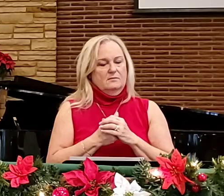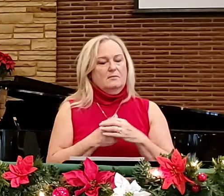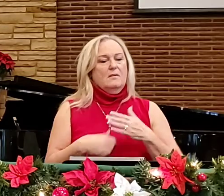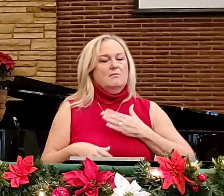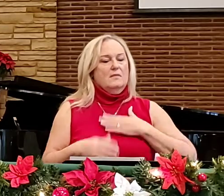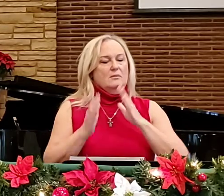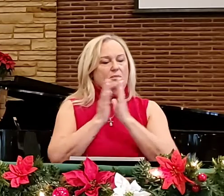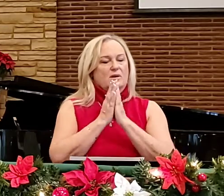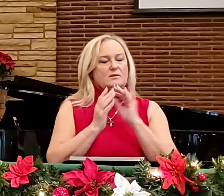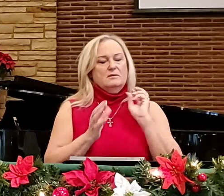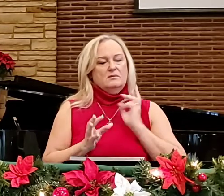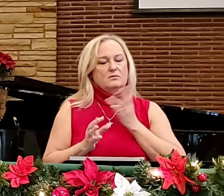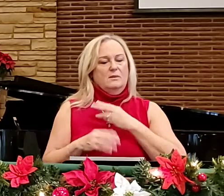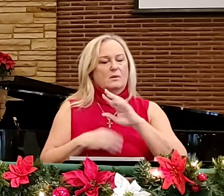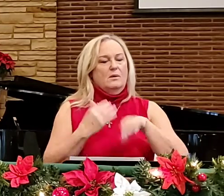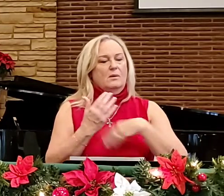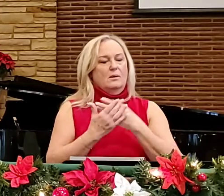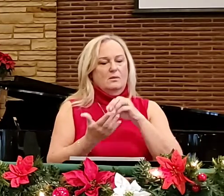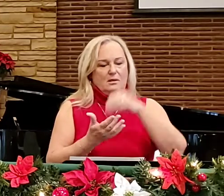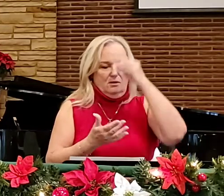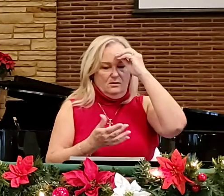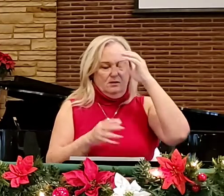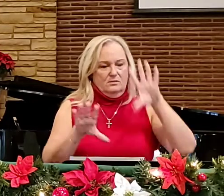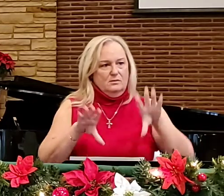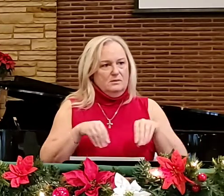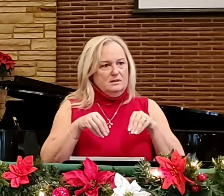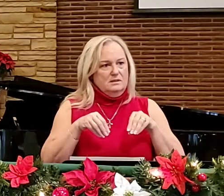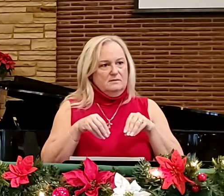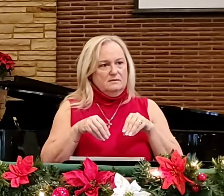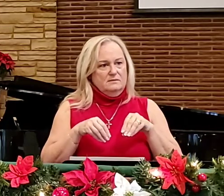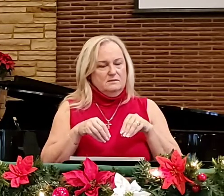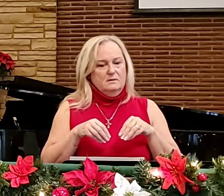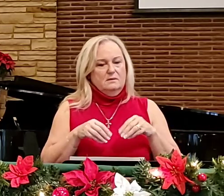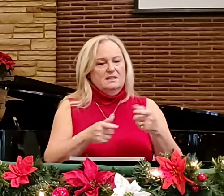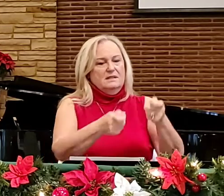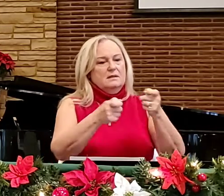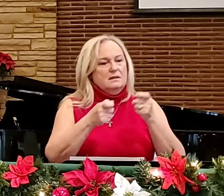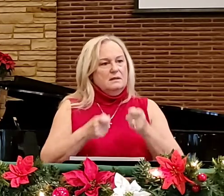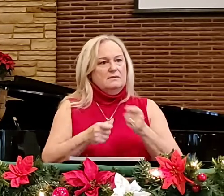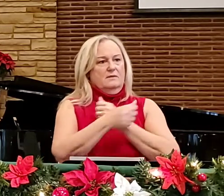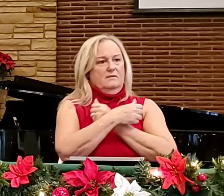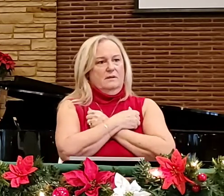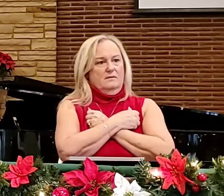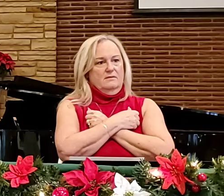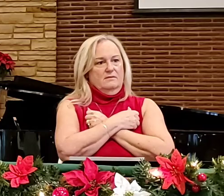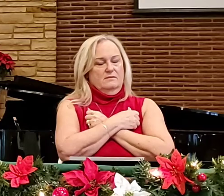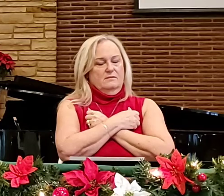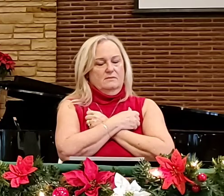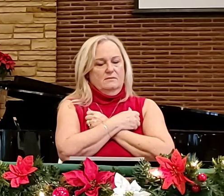My prayer is we will all learn to receive the gift of love